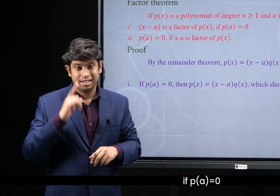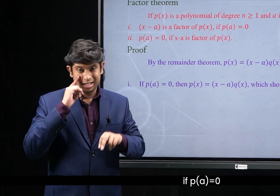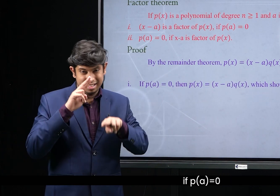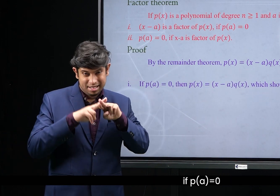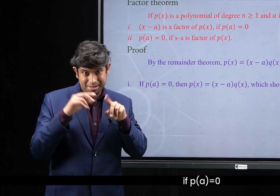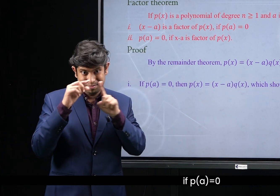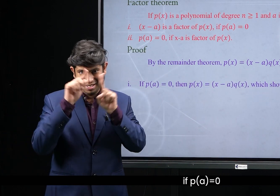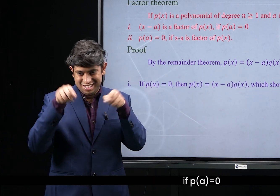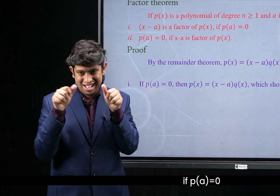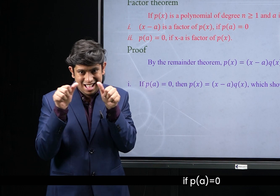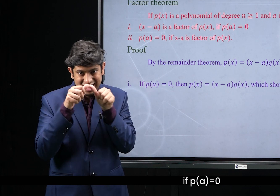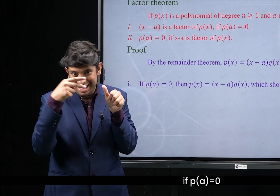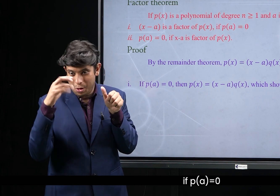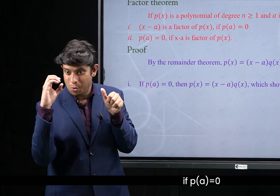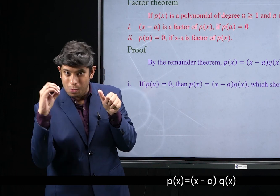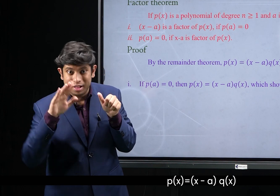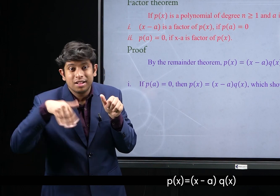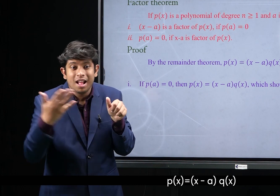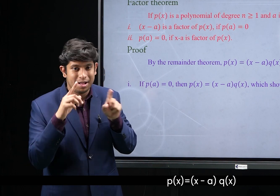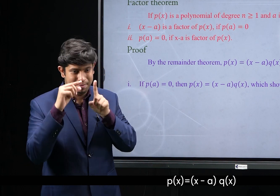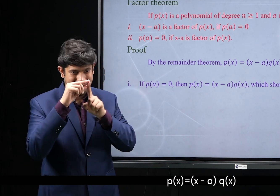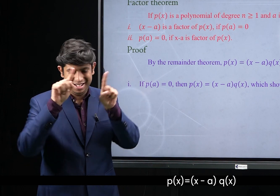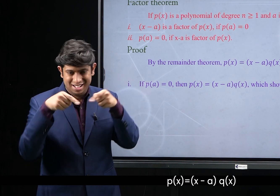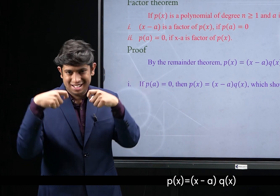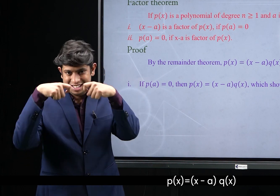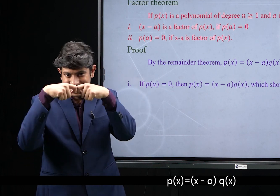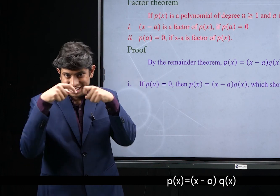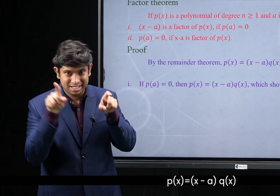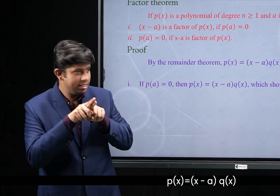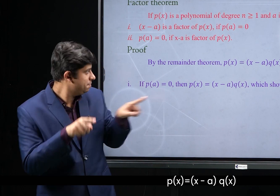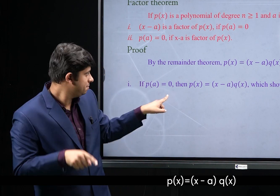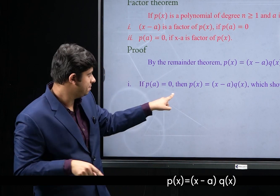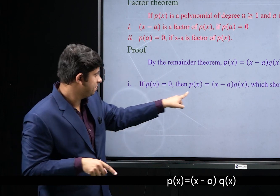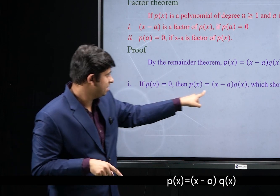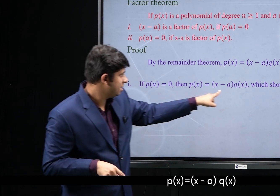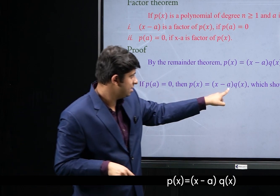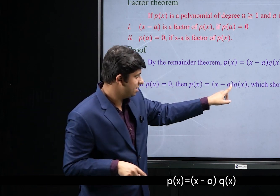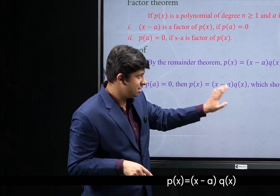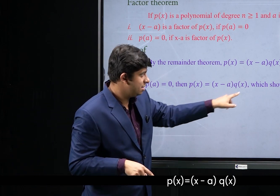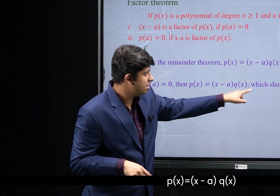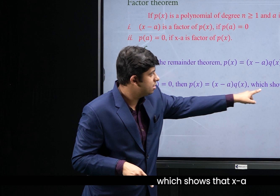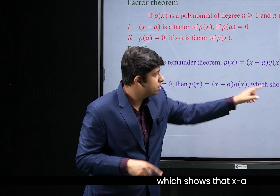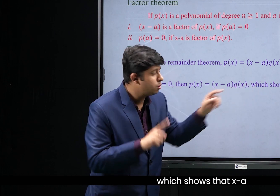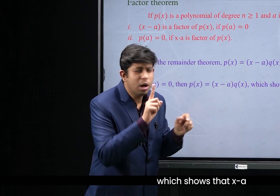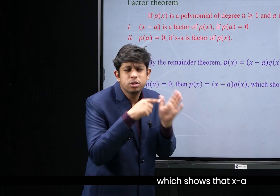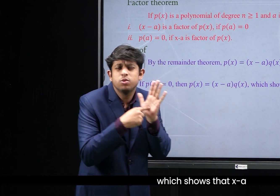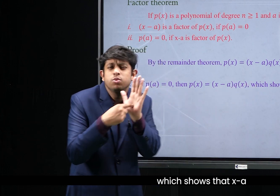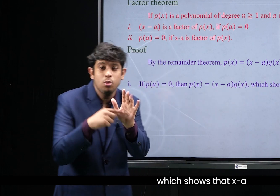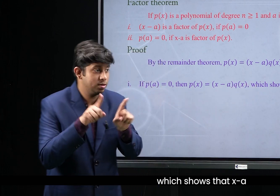If p of a is equal to 0, then p of x is equal to x minus a into q of x, which shows that x minus